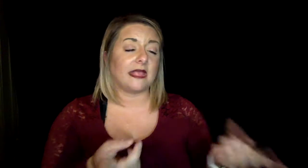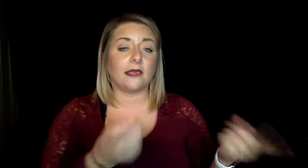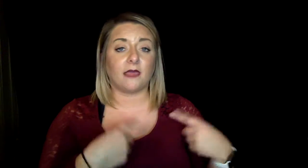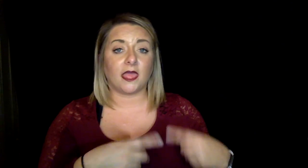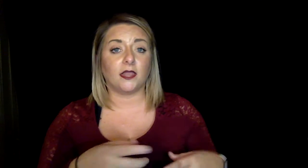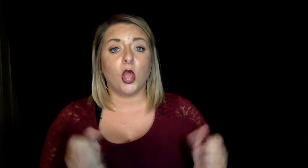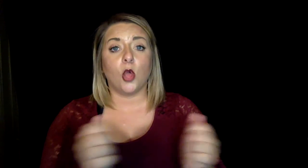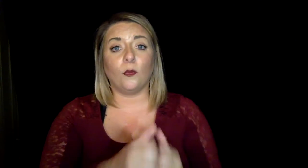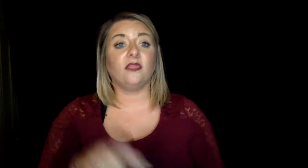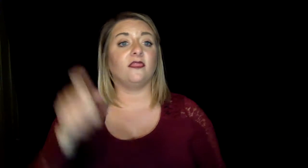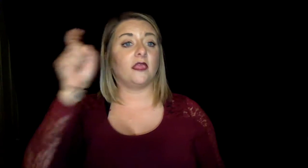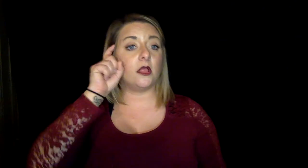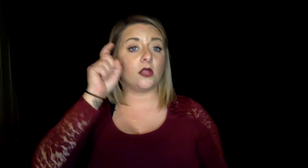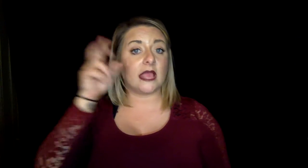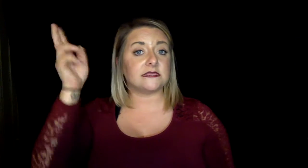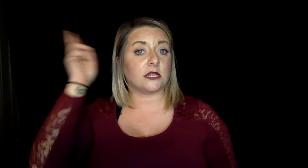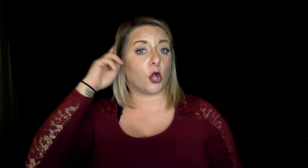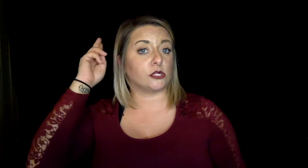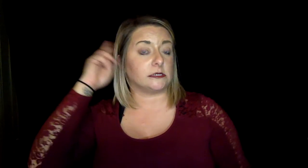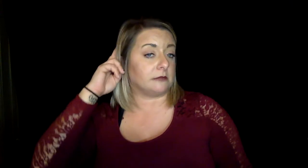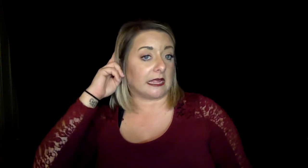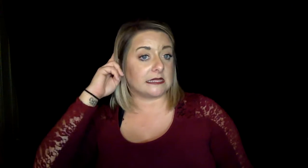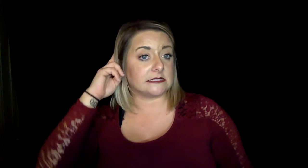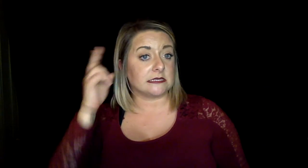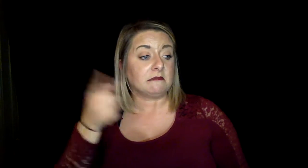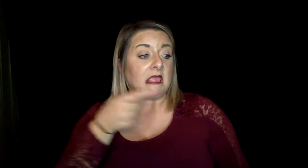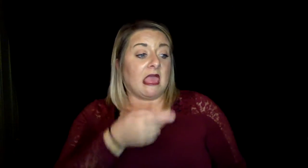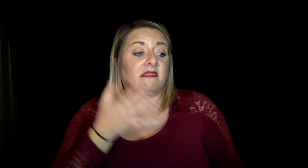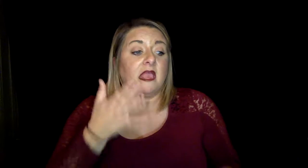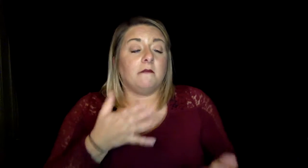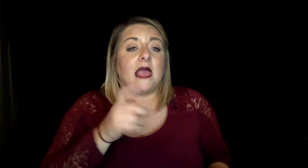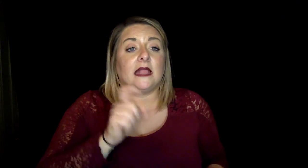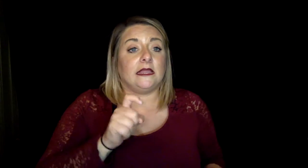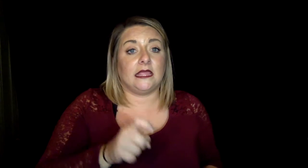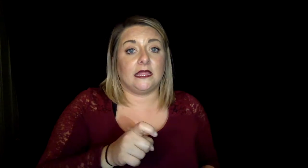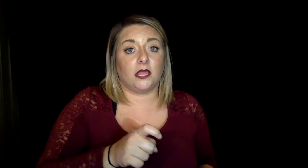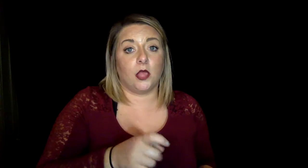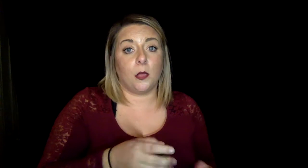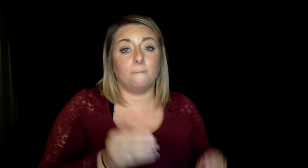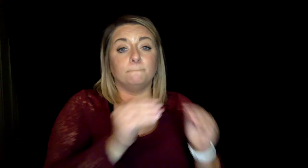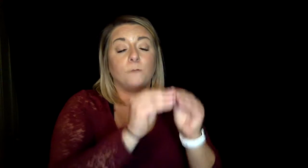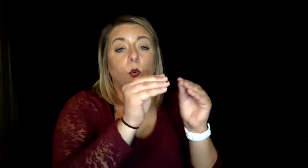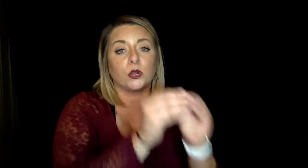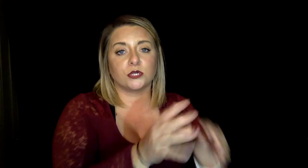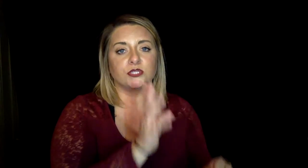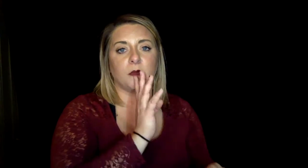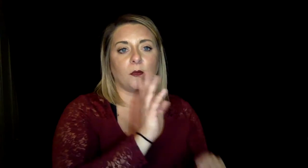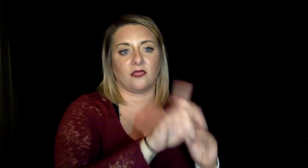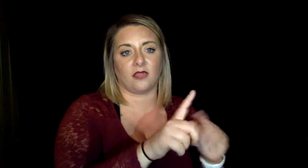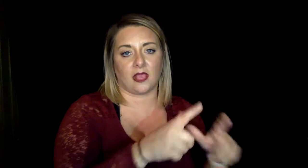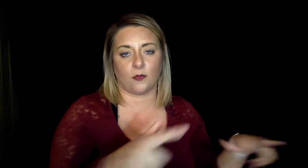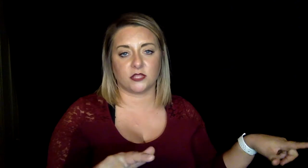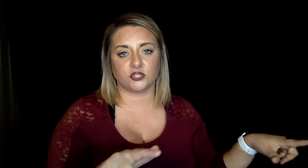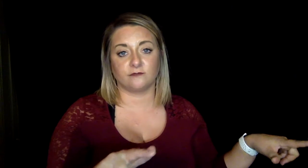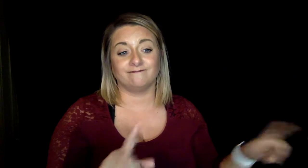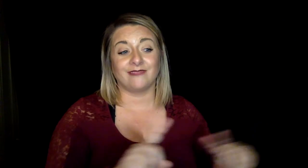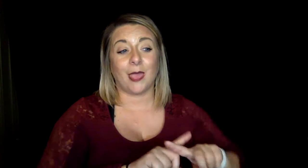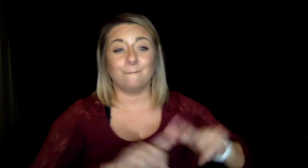come in with hearing aids and cochlear implants. They might need more spoken language.